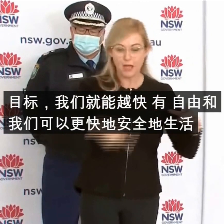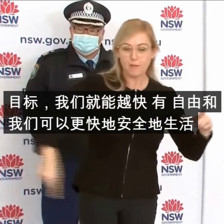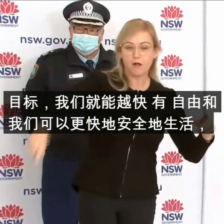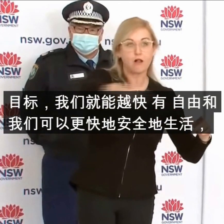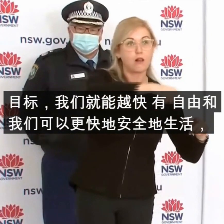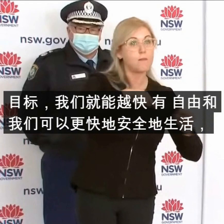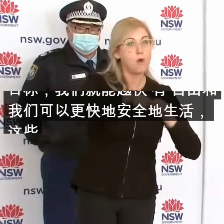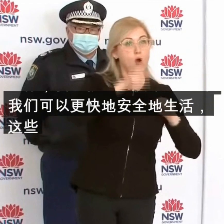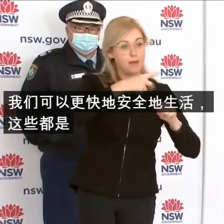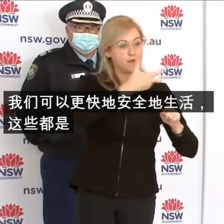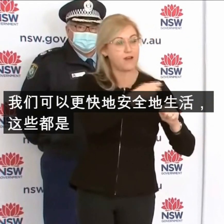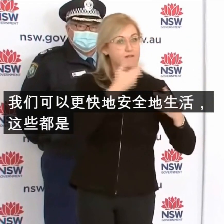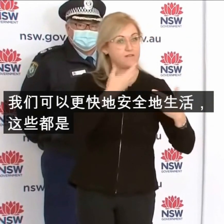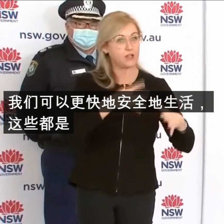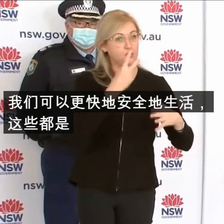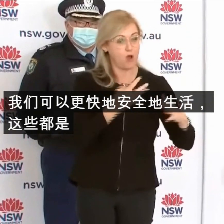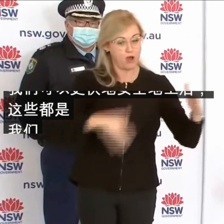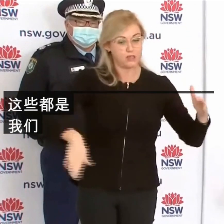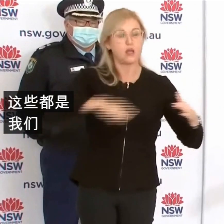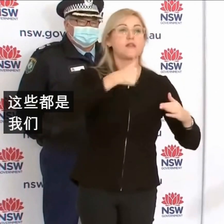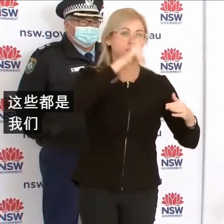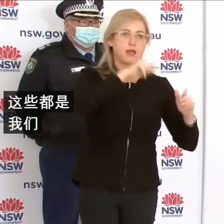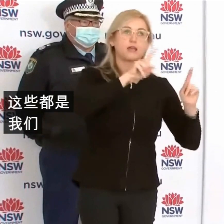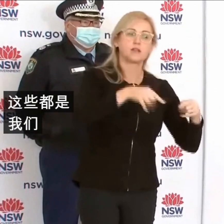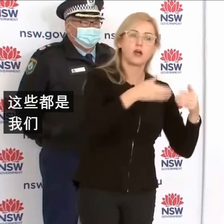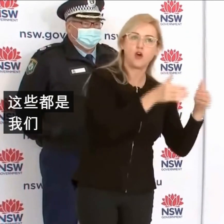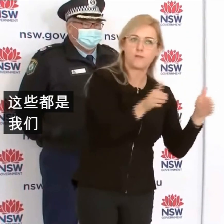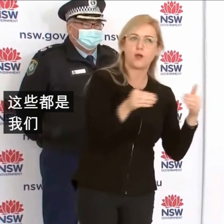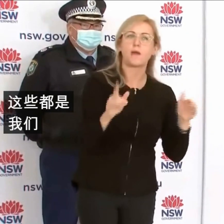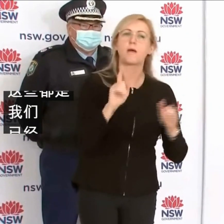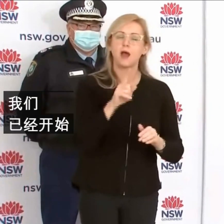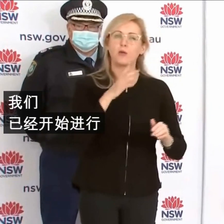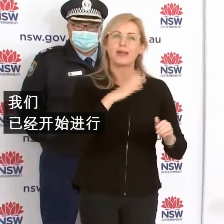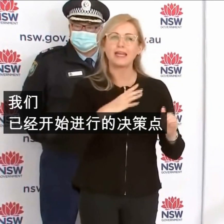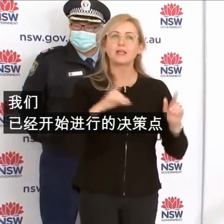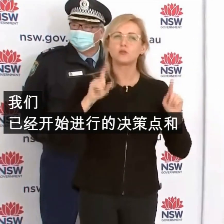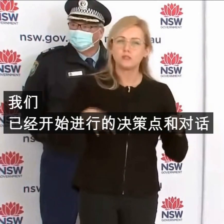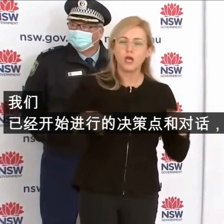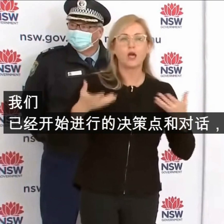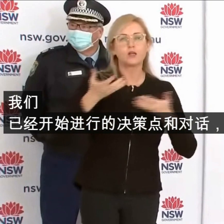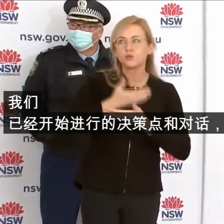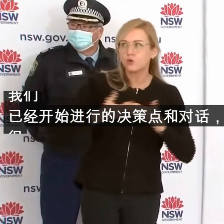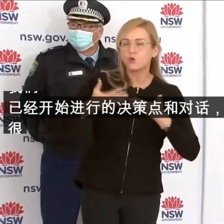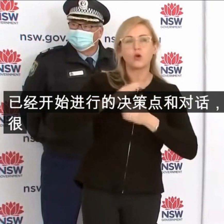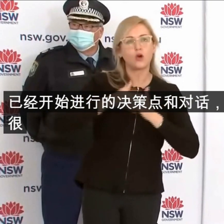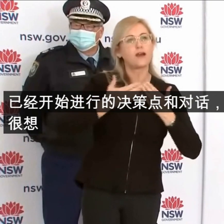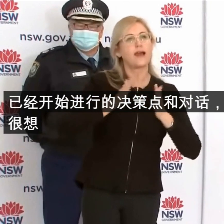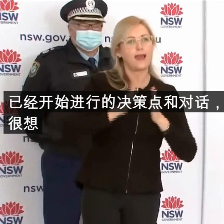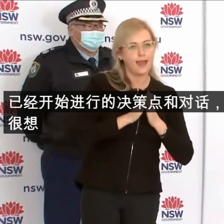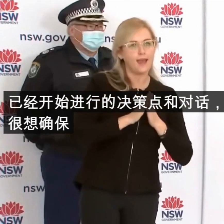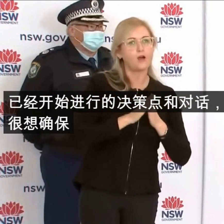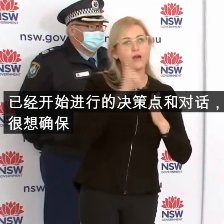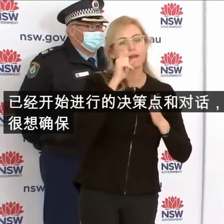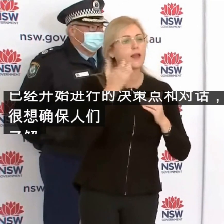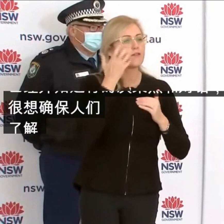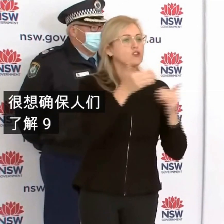life safely. And these are all decision points and conversations we've already started to have. And I'm really keen to make sure